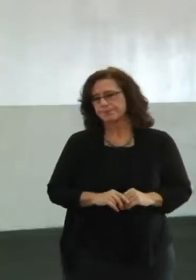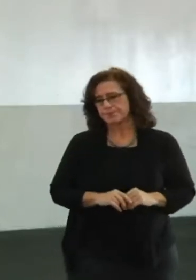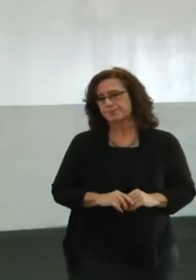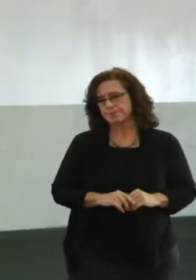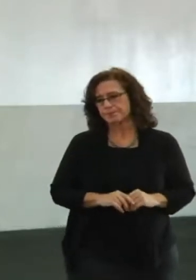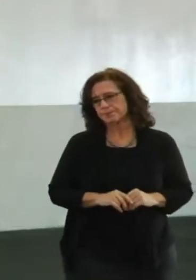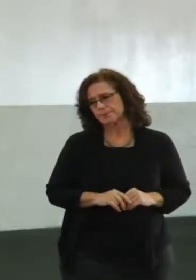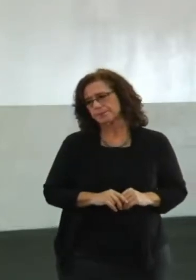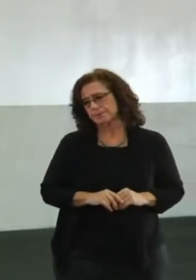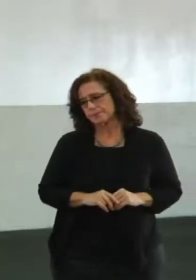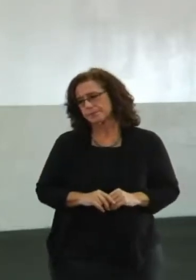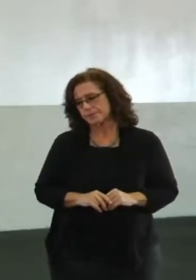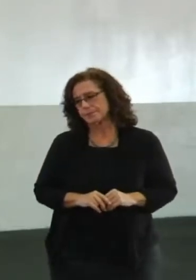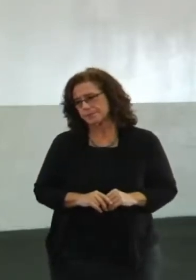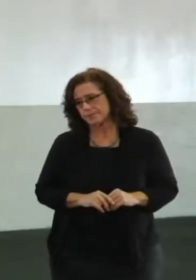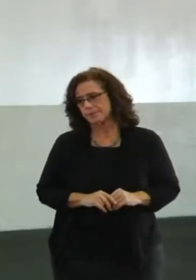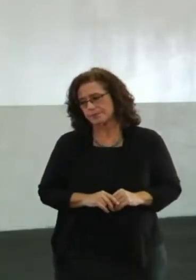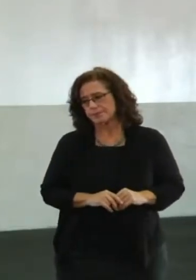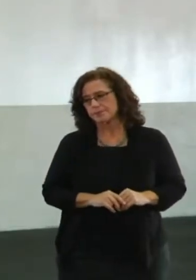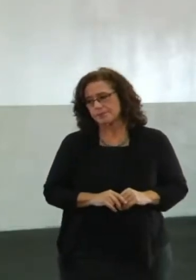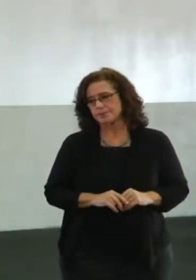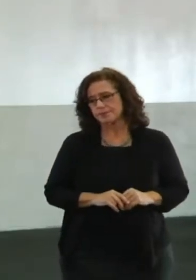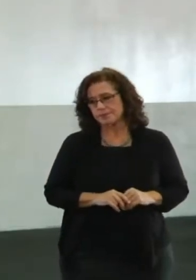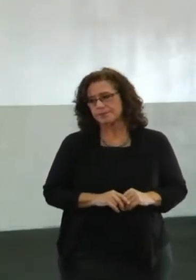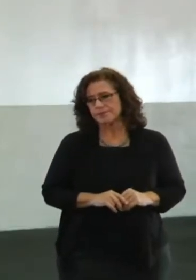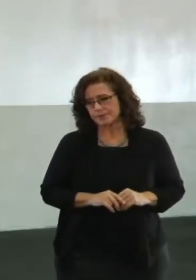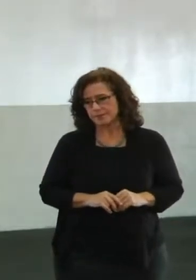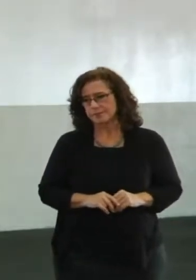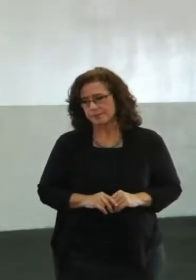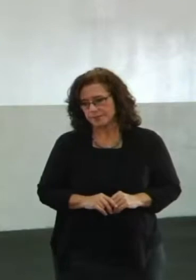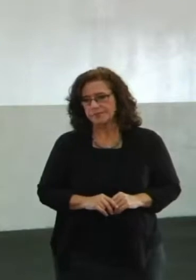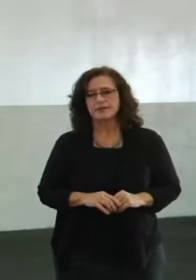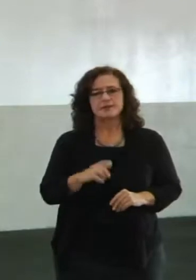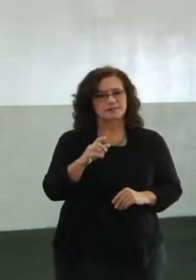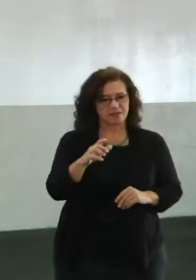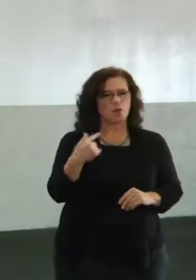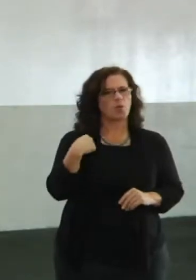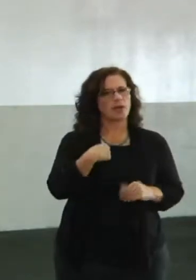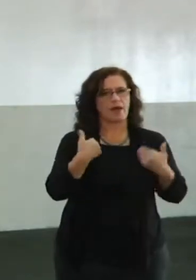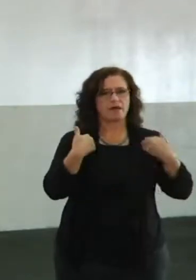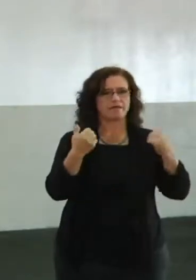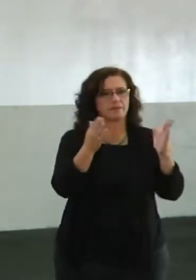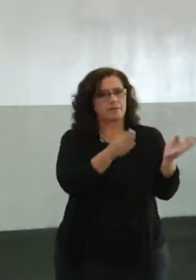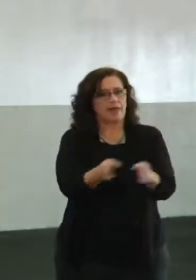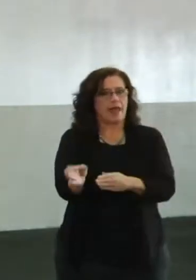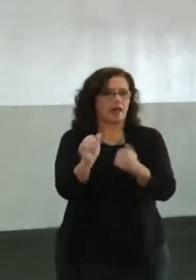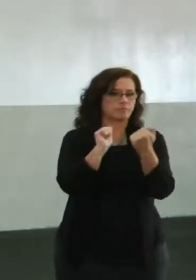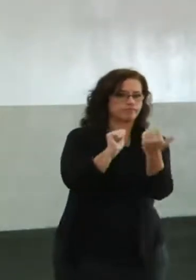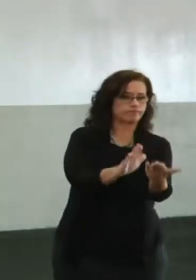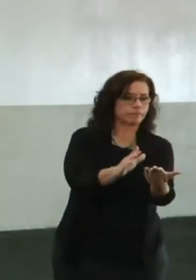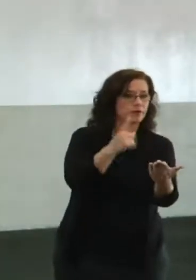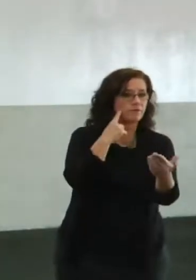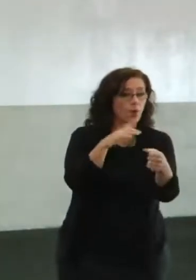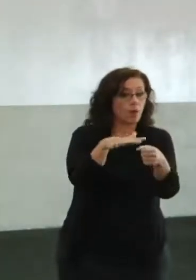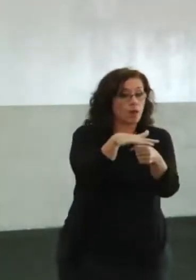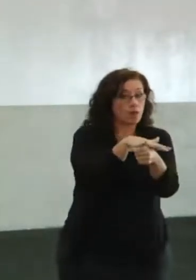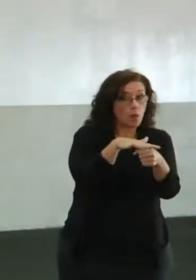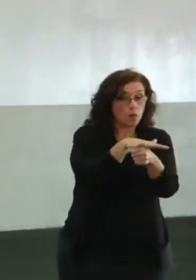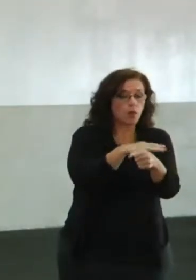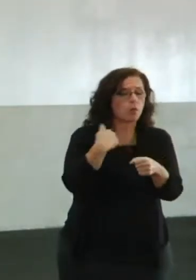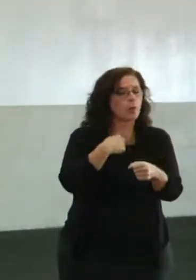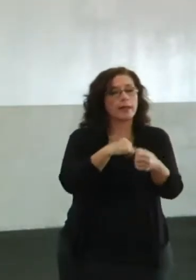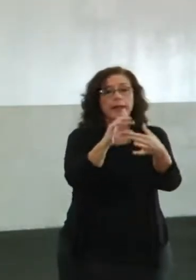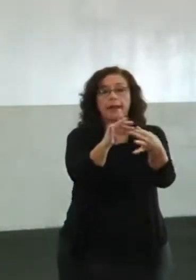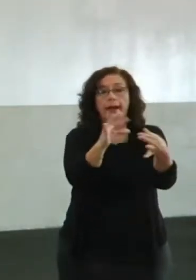we're plans on multiple fronts. Local level here, getting people tested, messaging, not gathering, and the